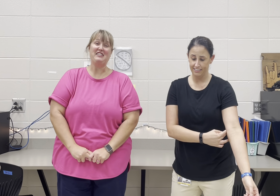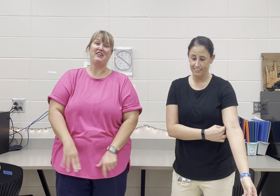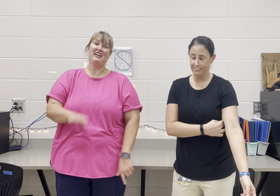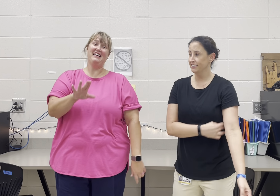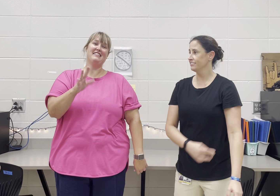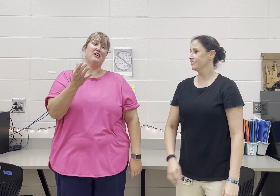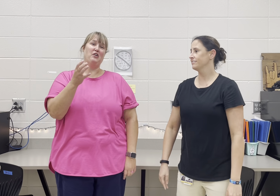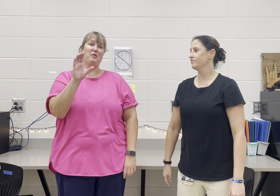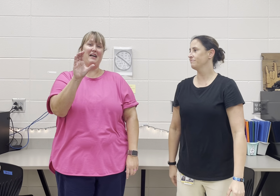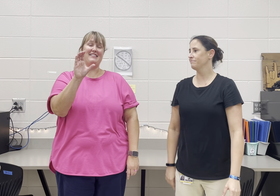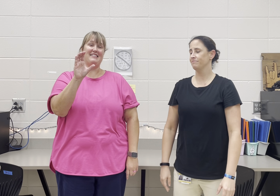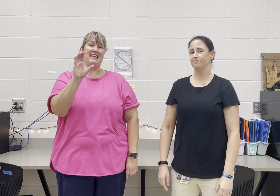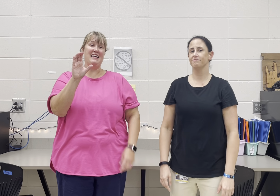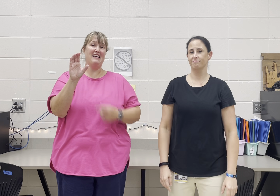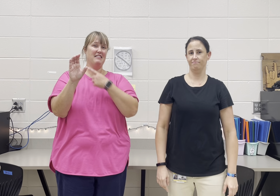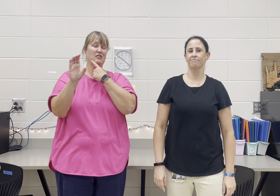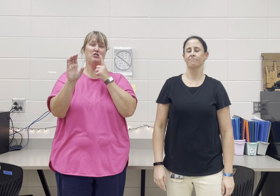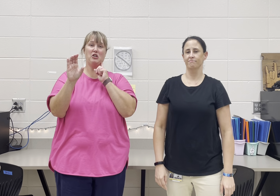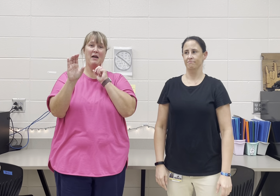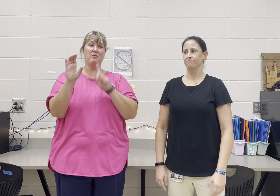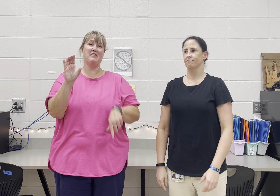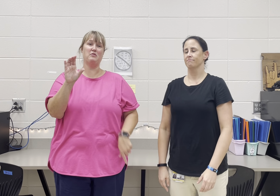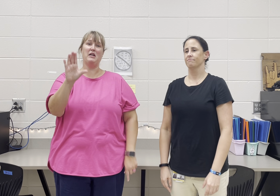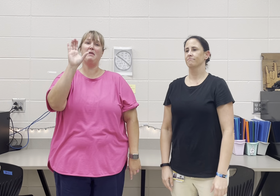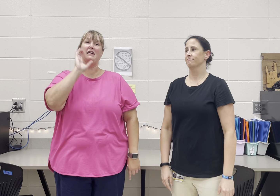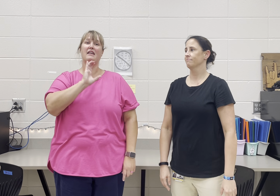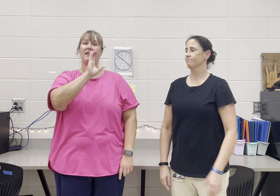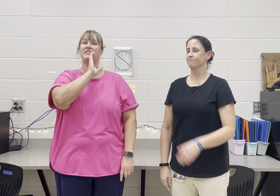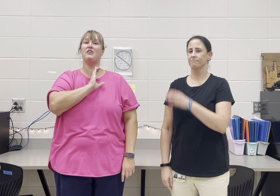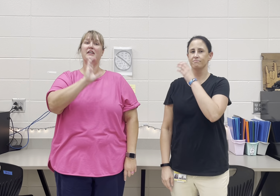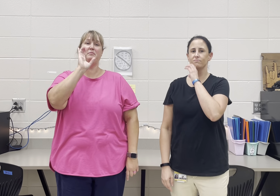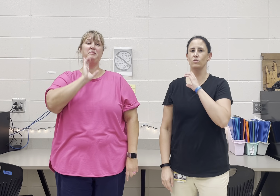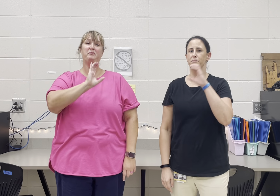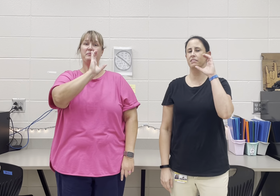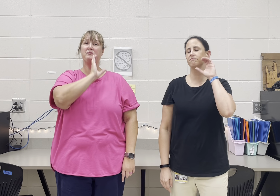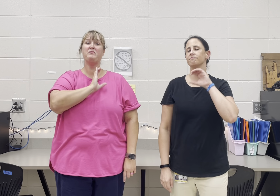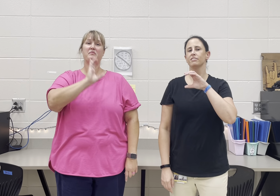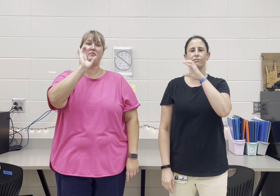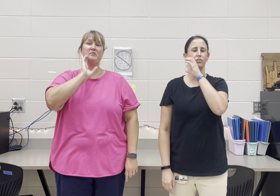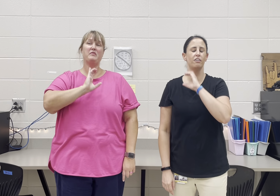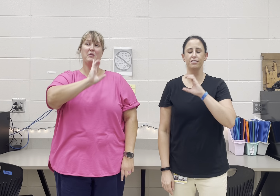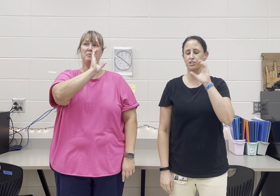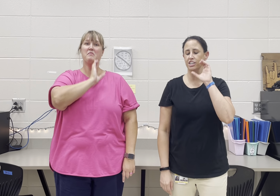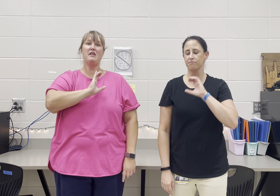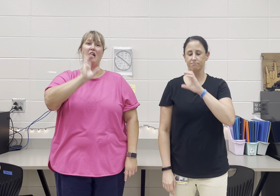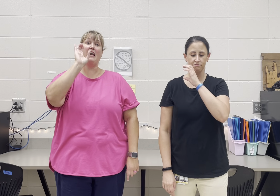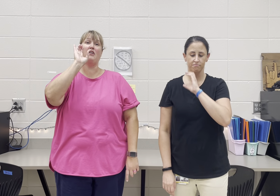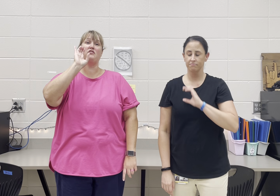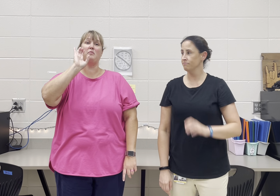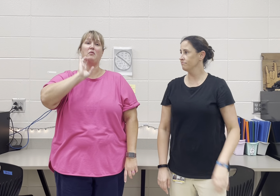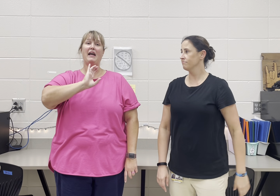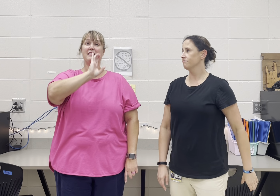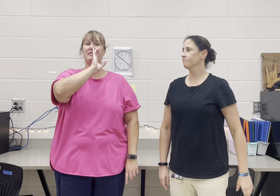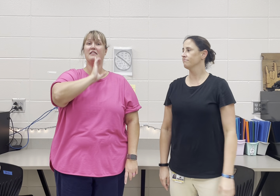Cafeteria, so it's a C, it's close to your mouth because it's where you eat, cafeteria. Wiping the food off of your chin. And it goes from the right to the